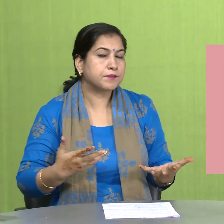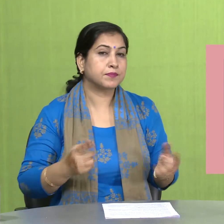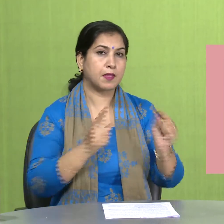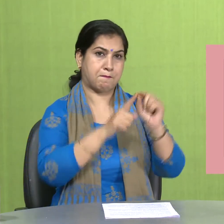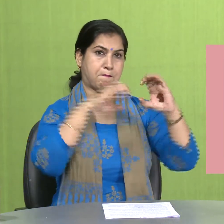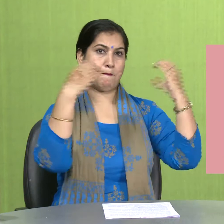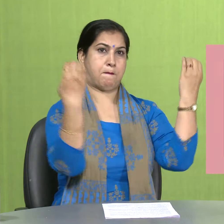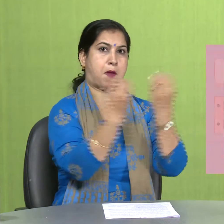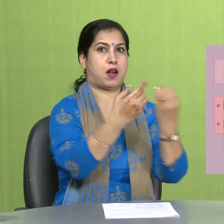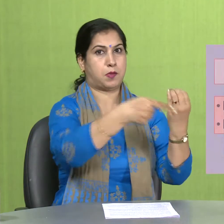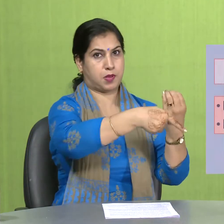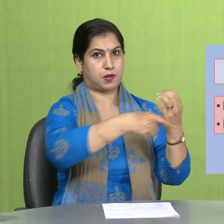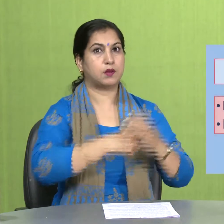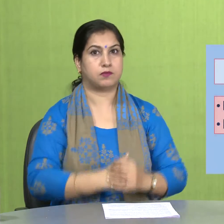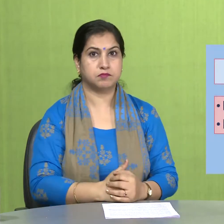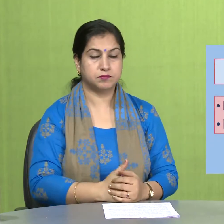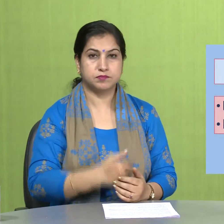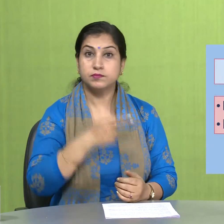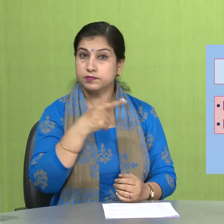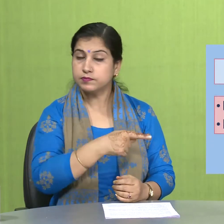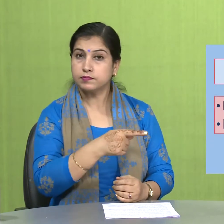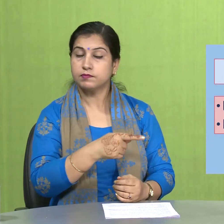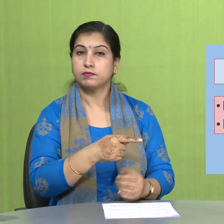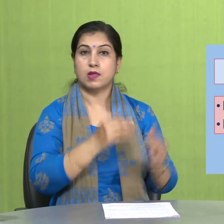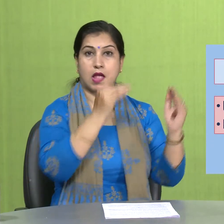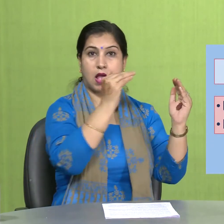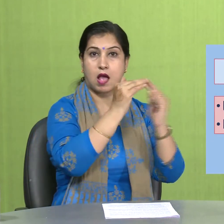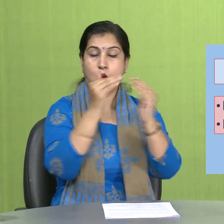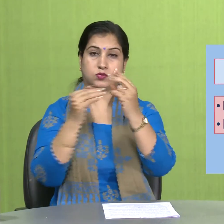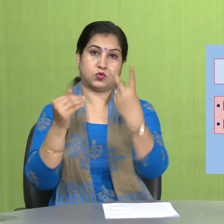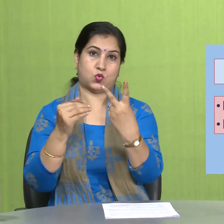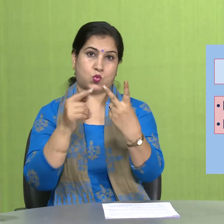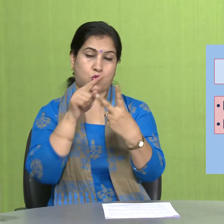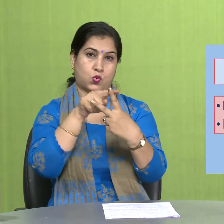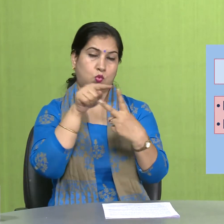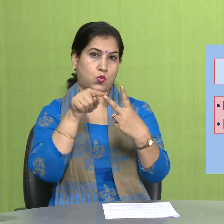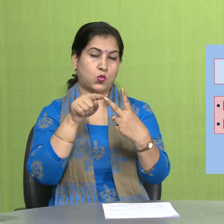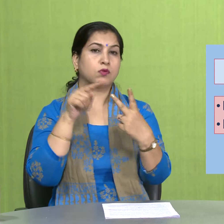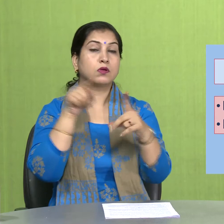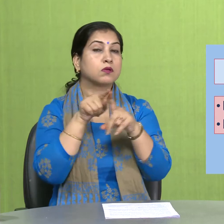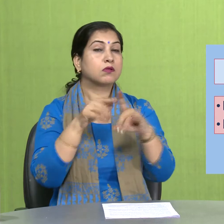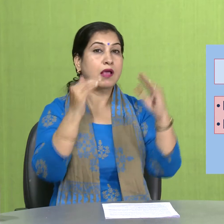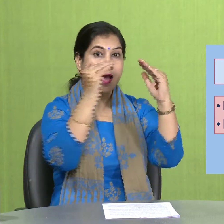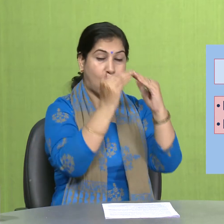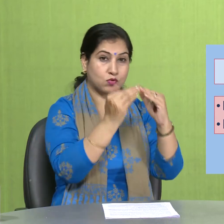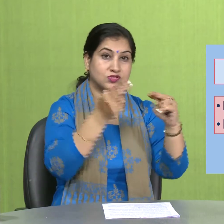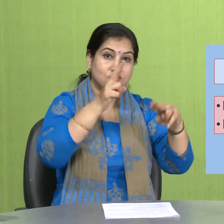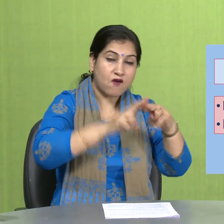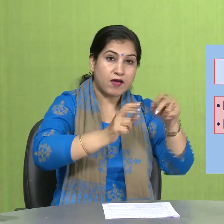Parliament, has two houses, known as the House of the People,